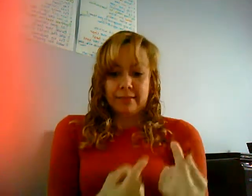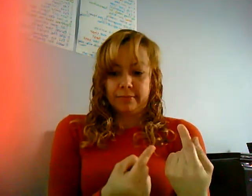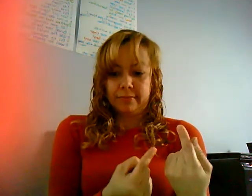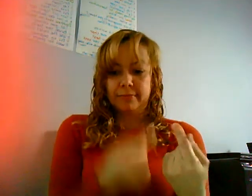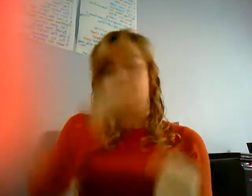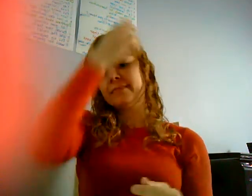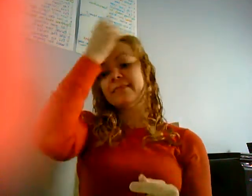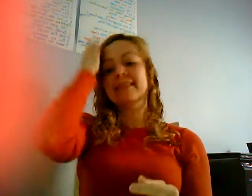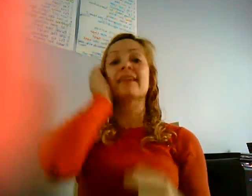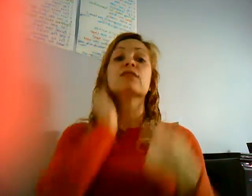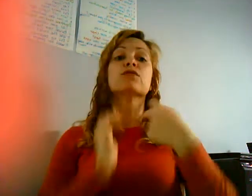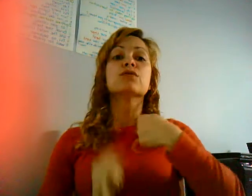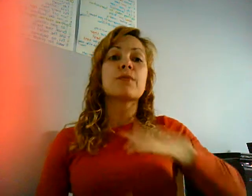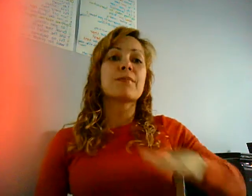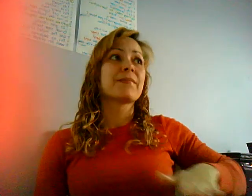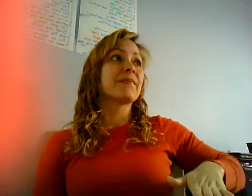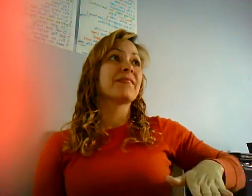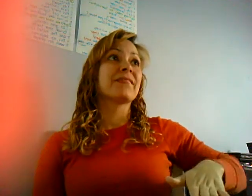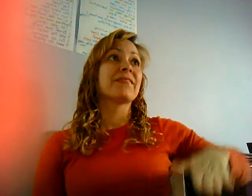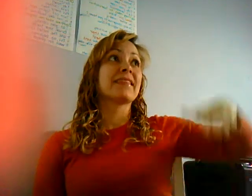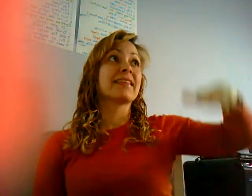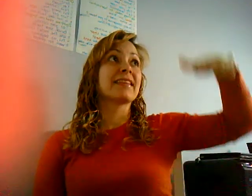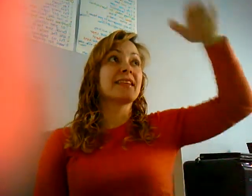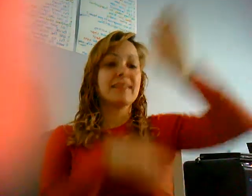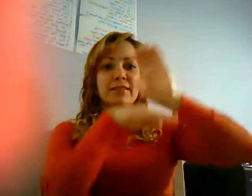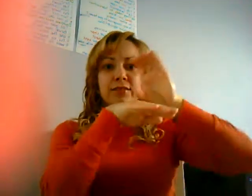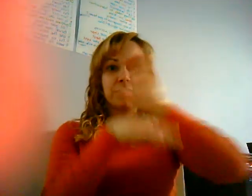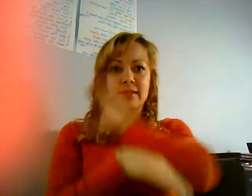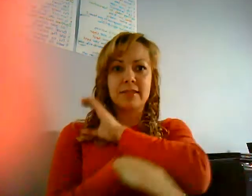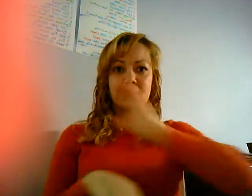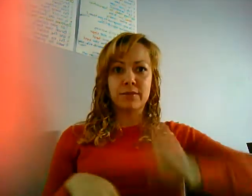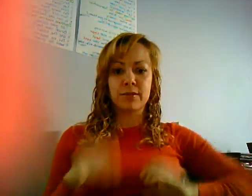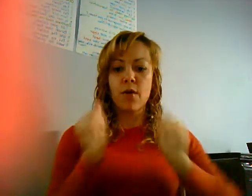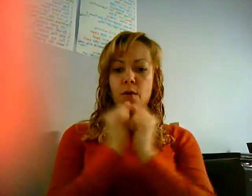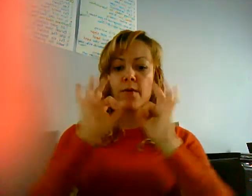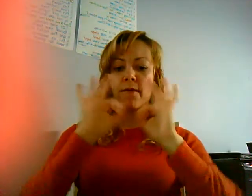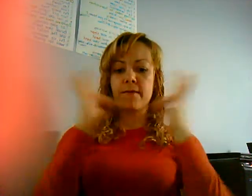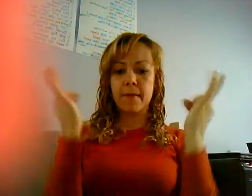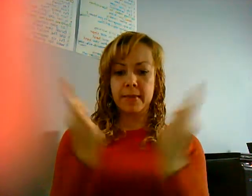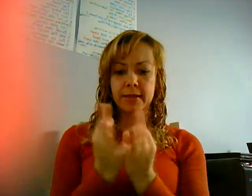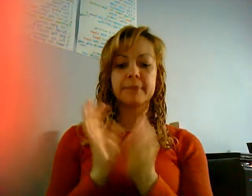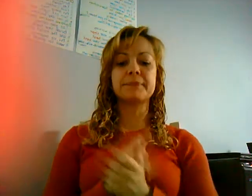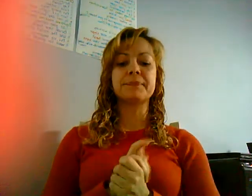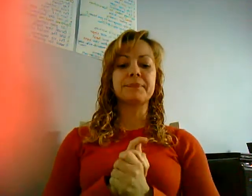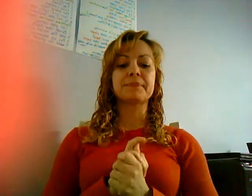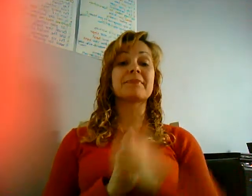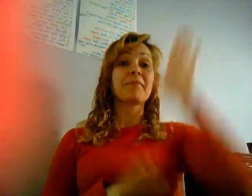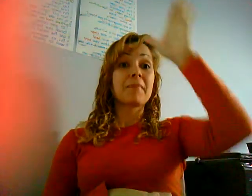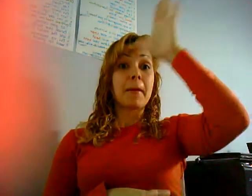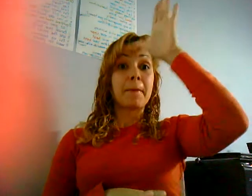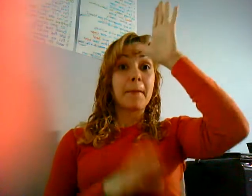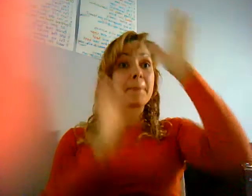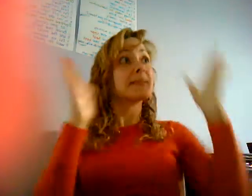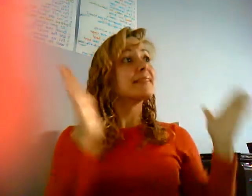that I had then from the beginning. I grew up in a Christian church with my family. My